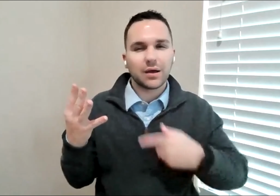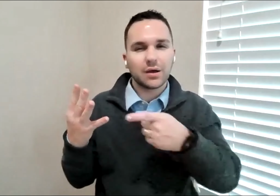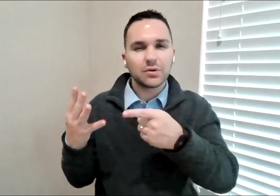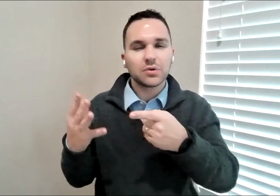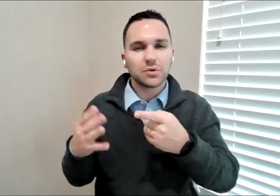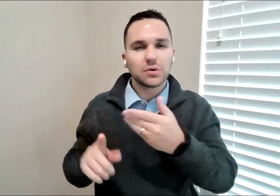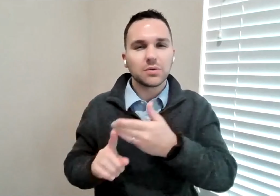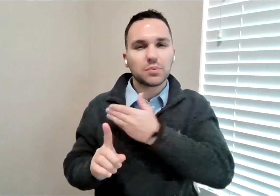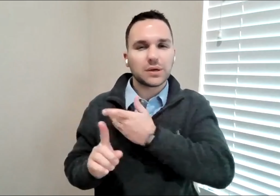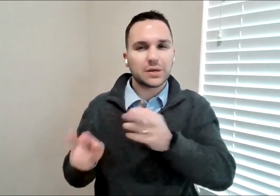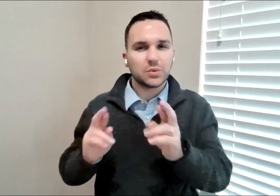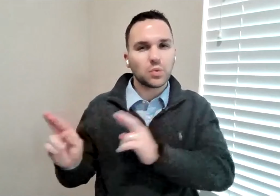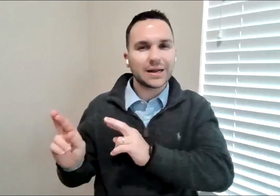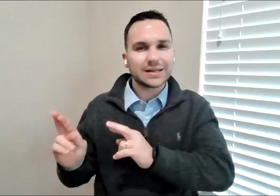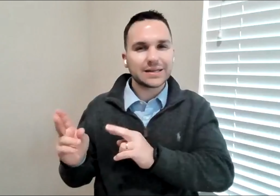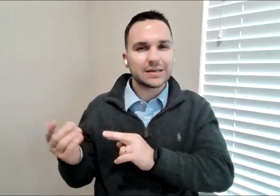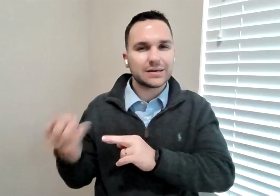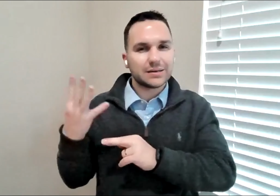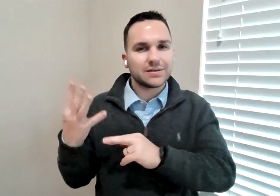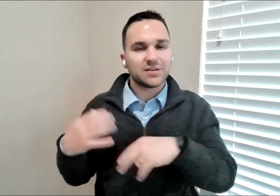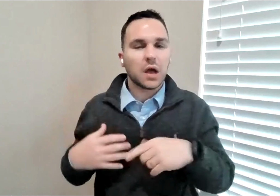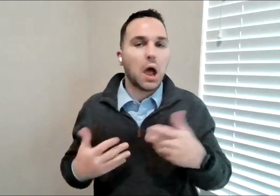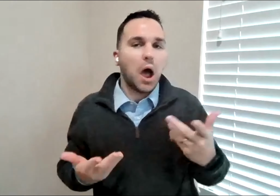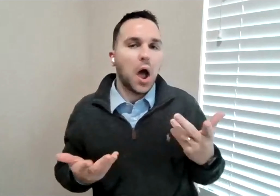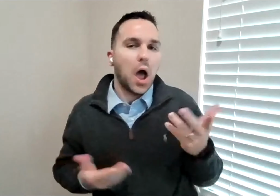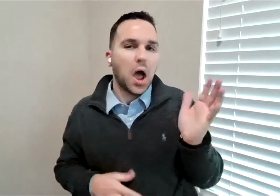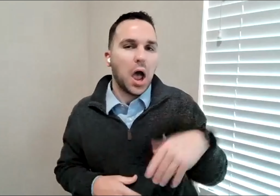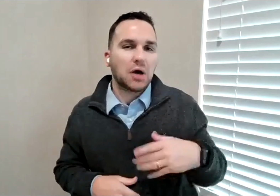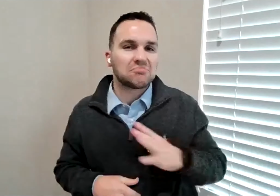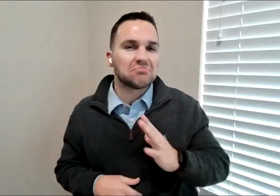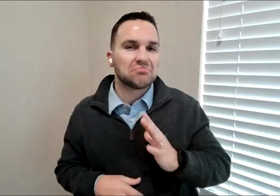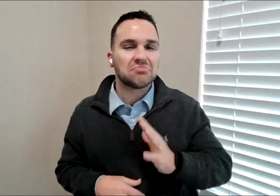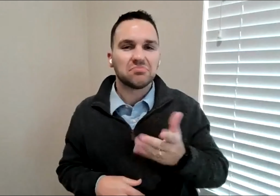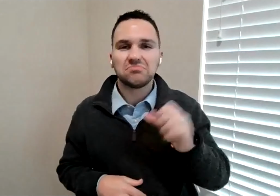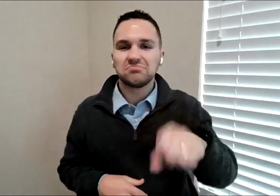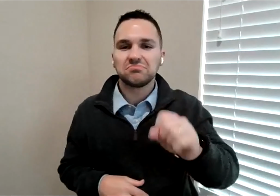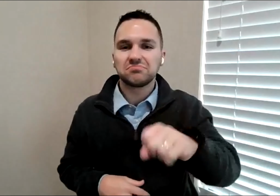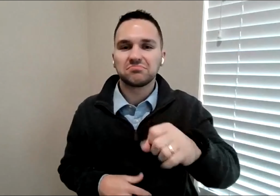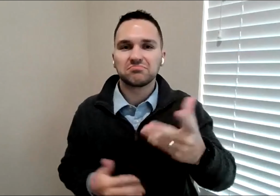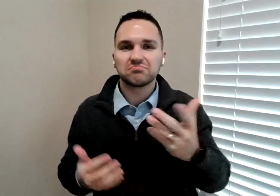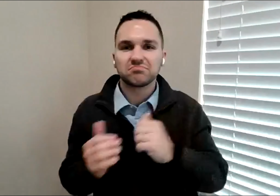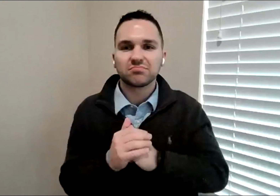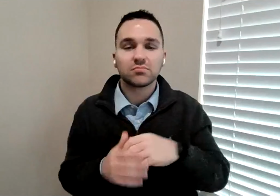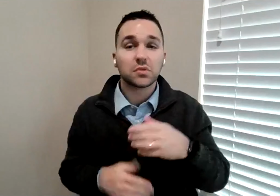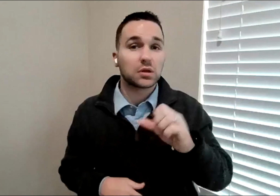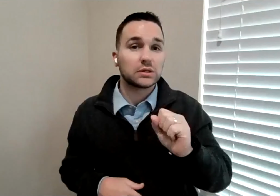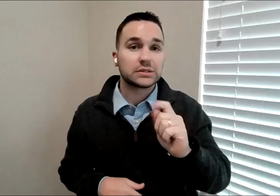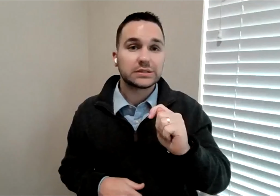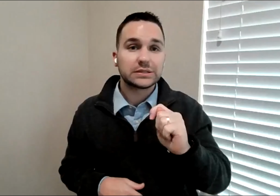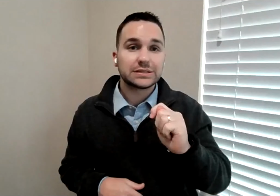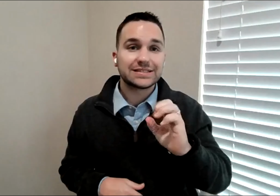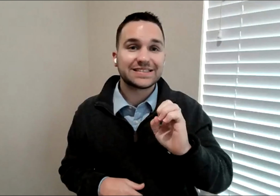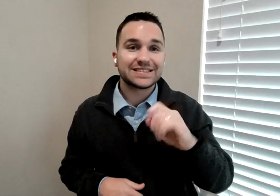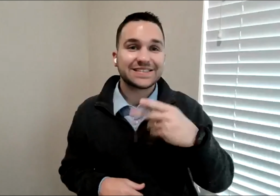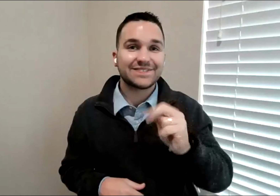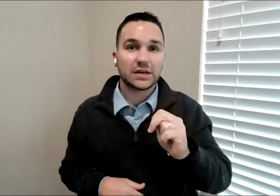to answer. Oh yeah, I no worries. Yeah, so Stephen, I think we actually have a